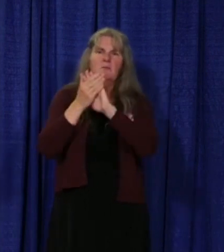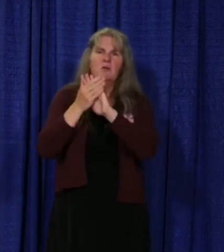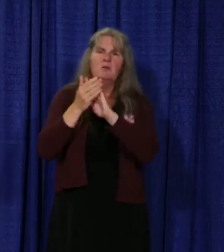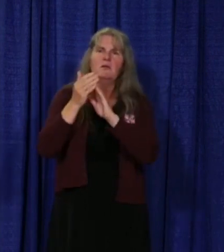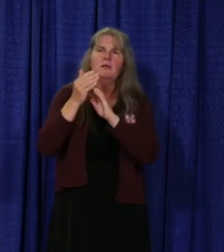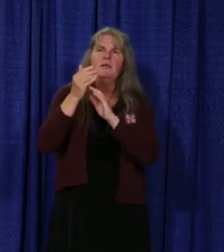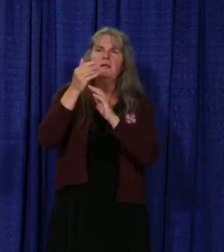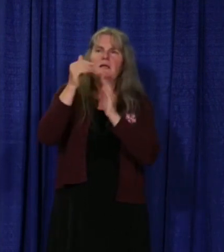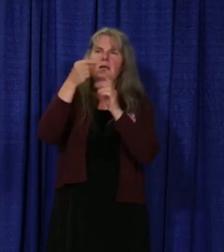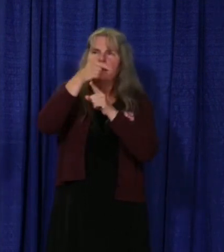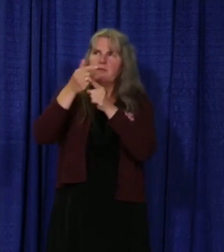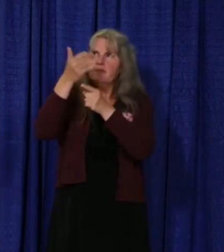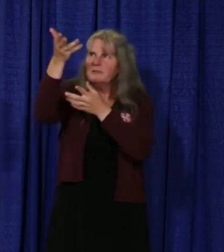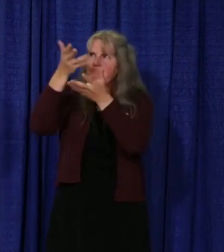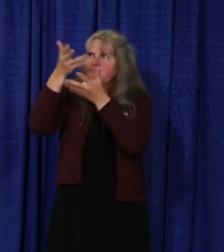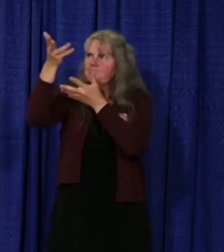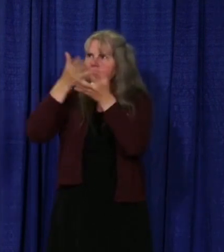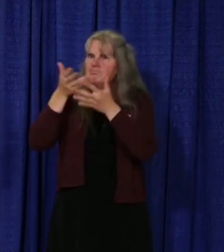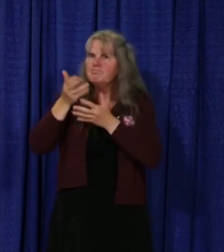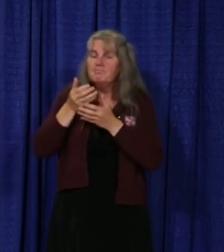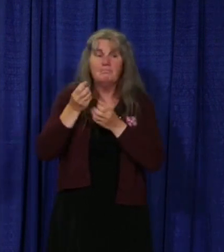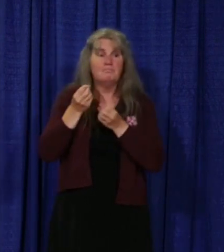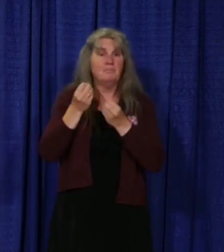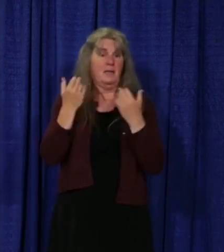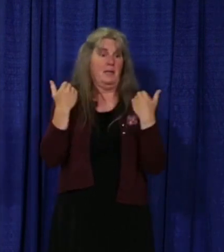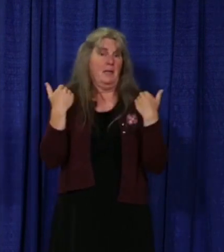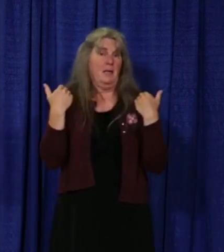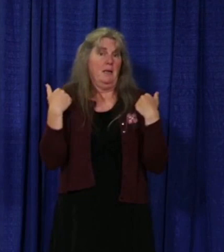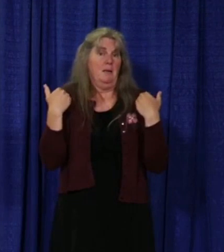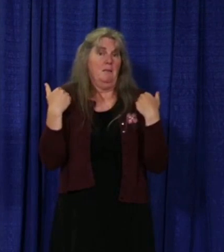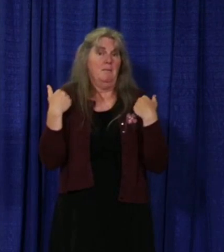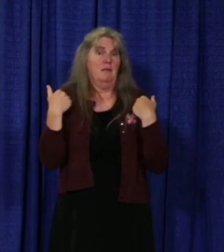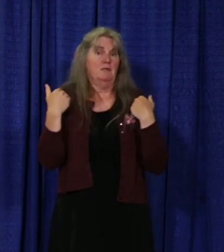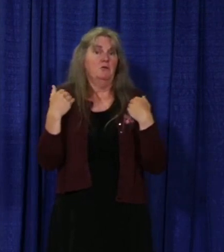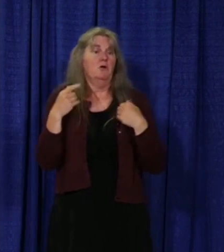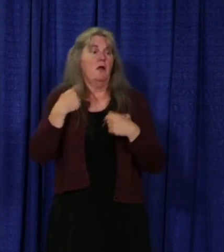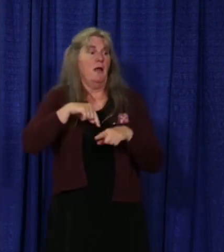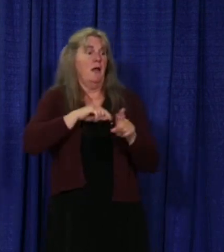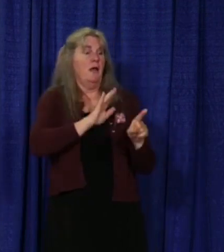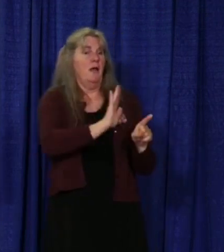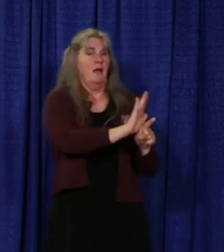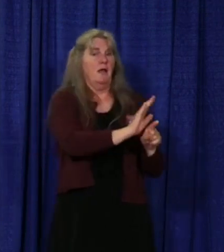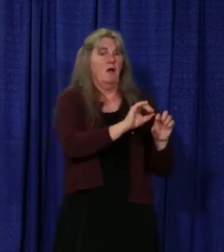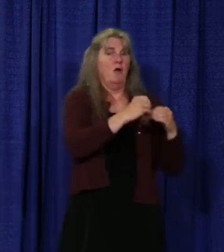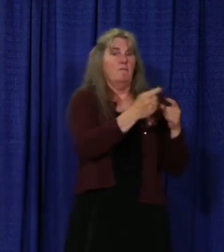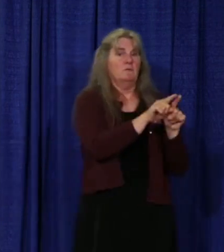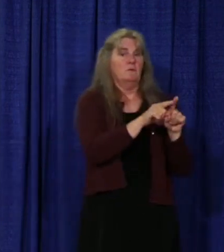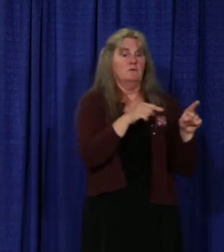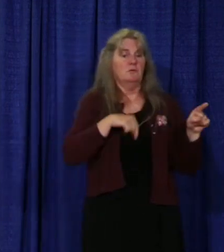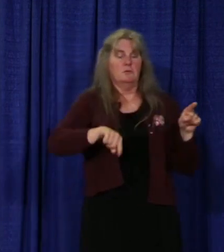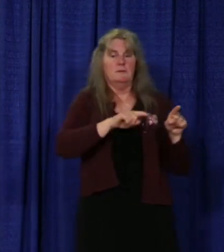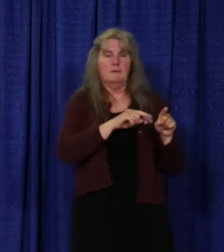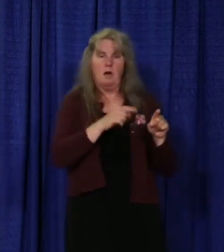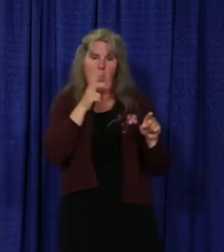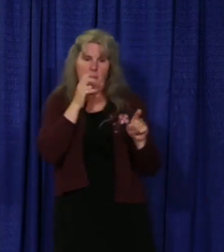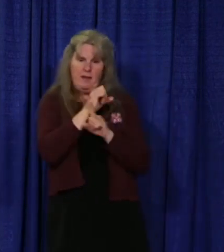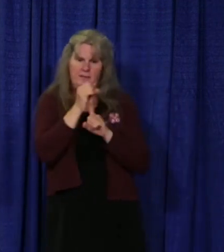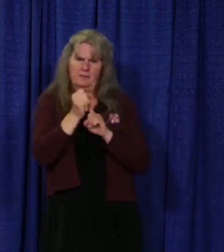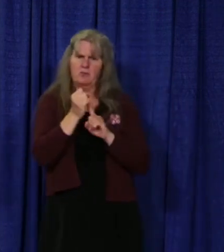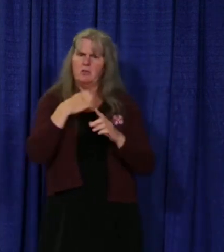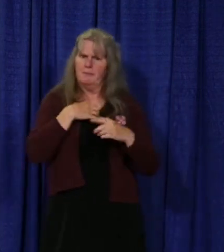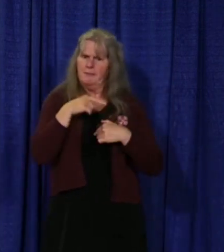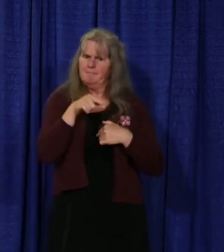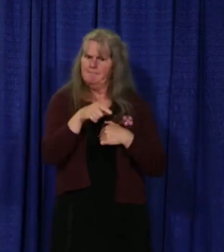well. I know that many of our ministers, Dr. Hanley's office as well, we've heard the situation, the complaints,